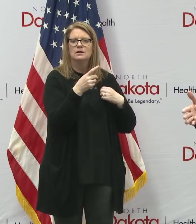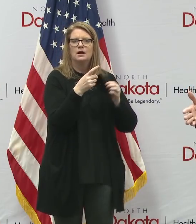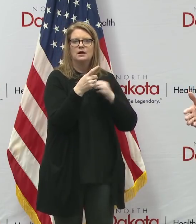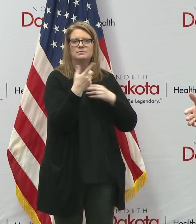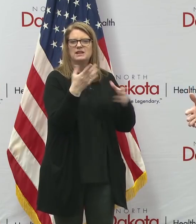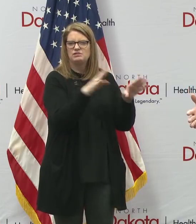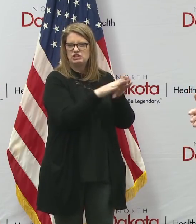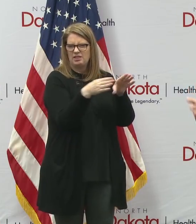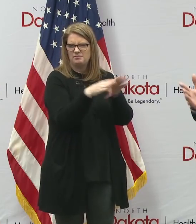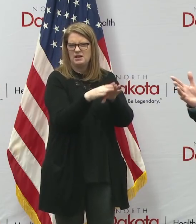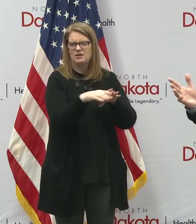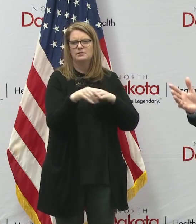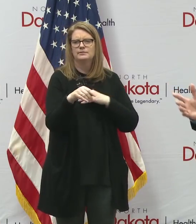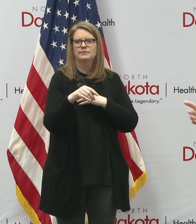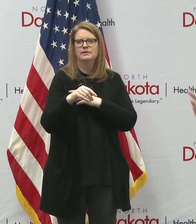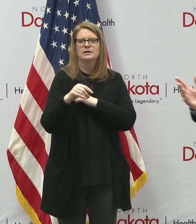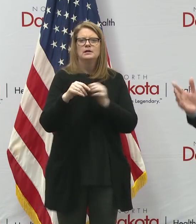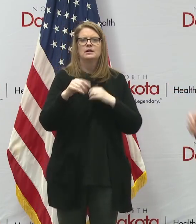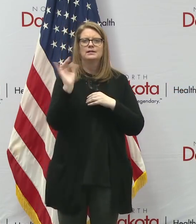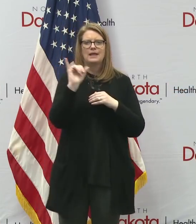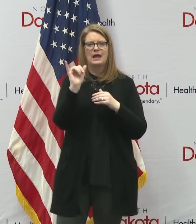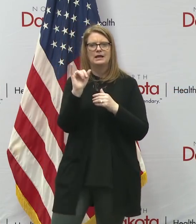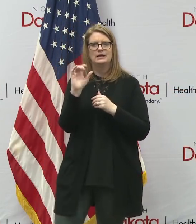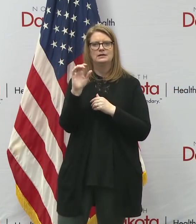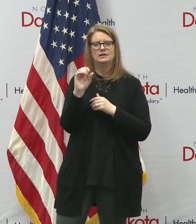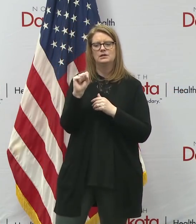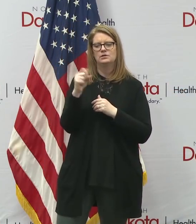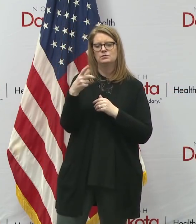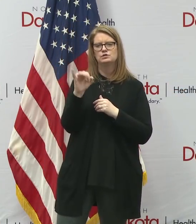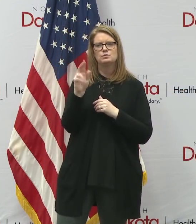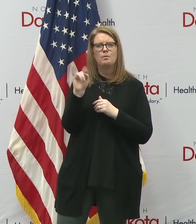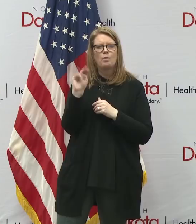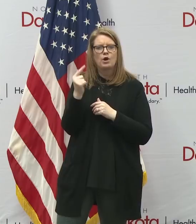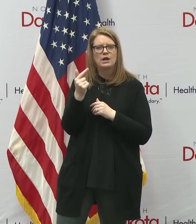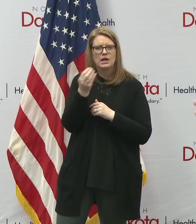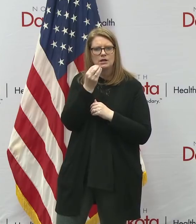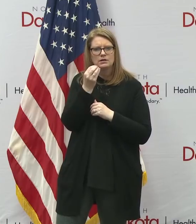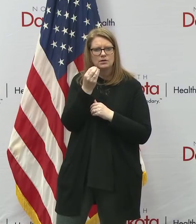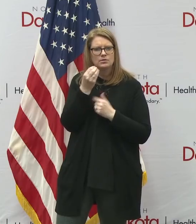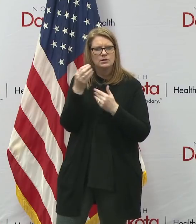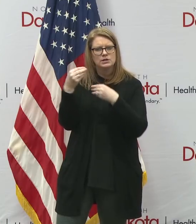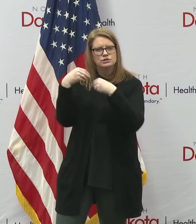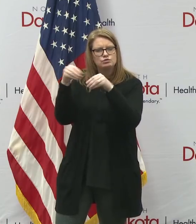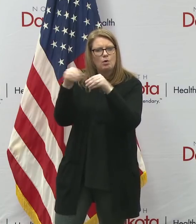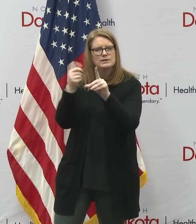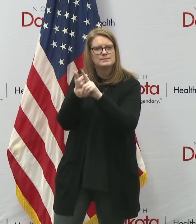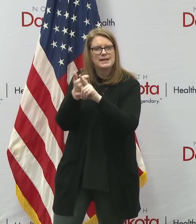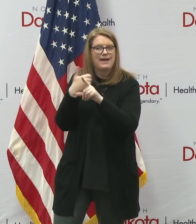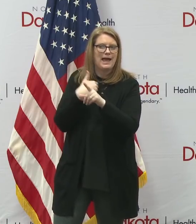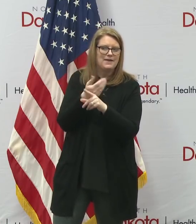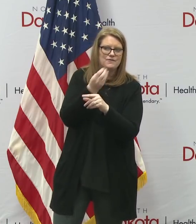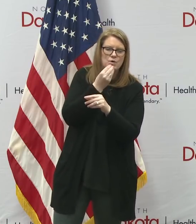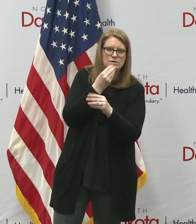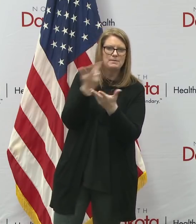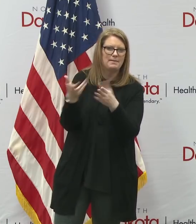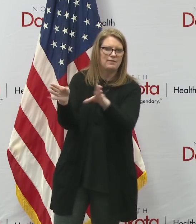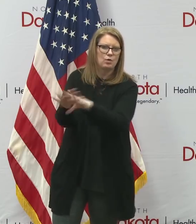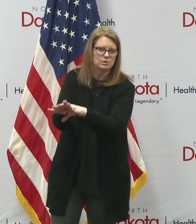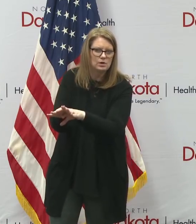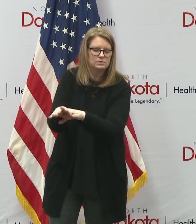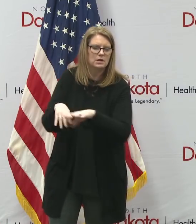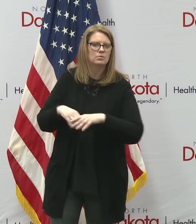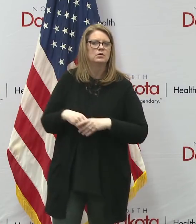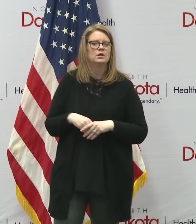of those down. I know, some like sporting goods stores that also had, food, they're making modifications to doing that. But